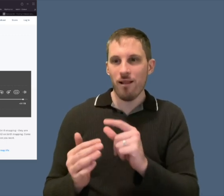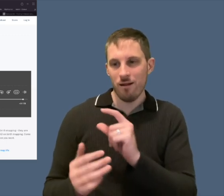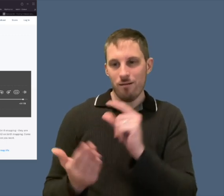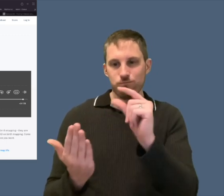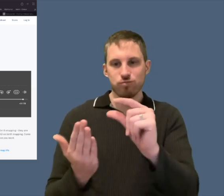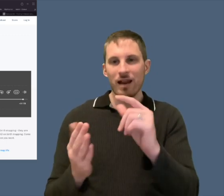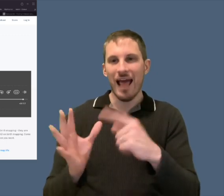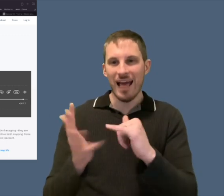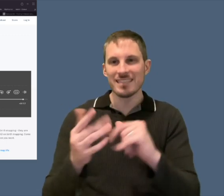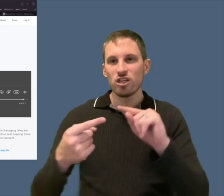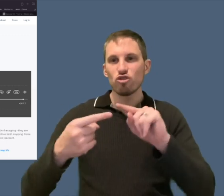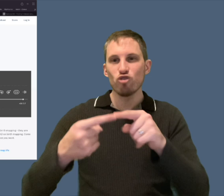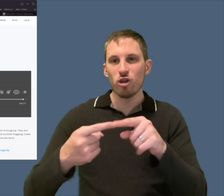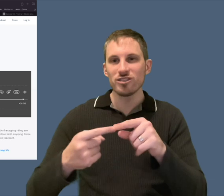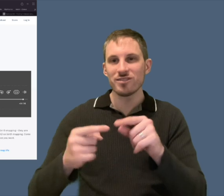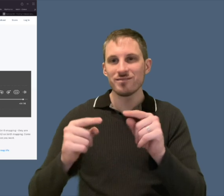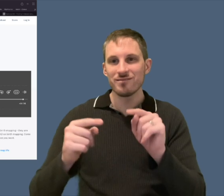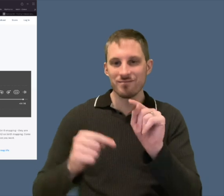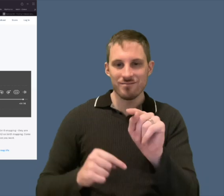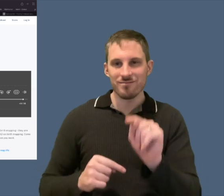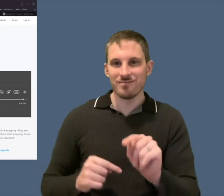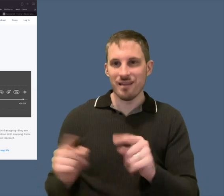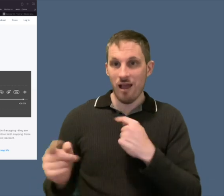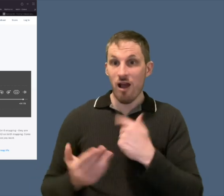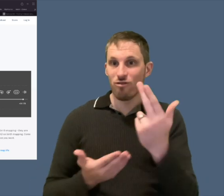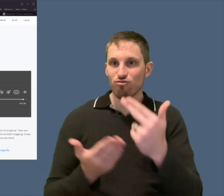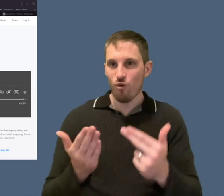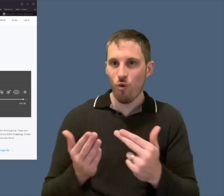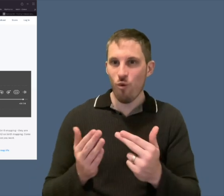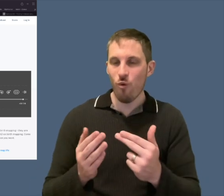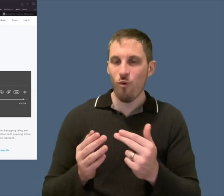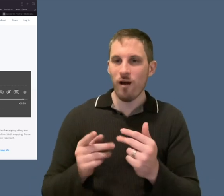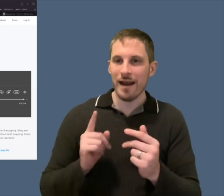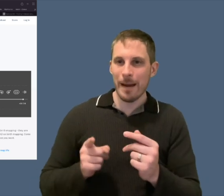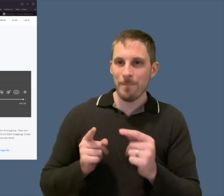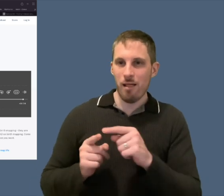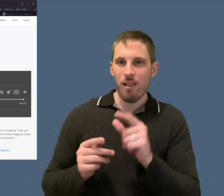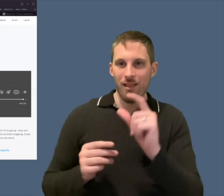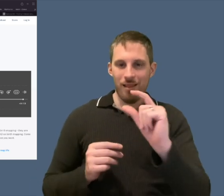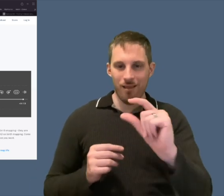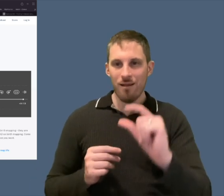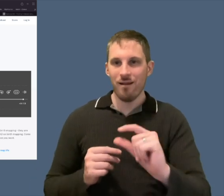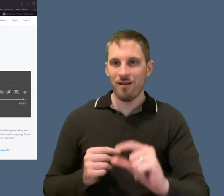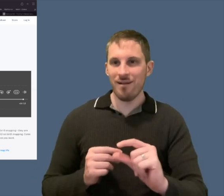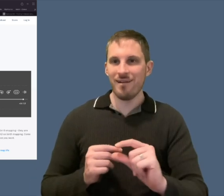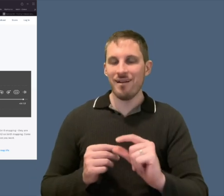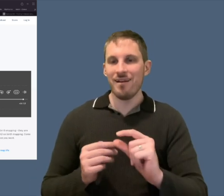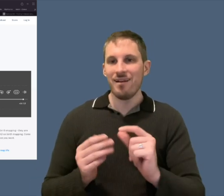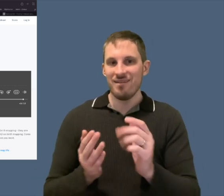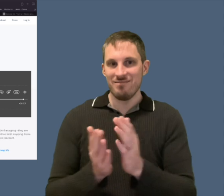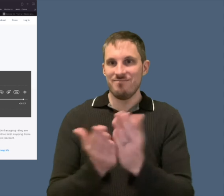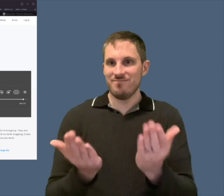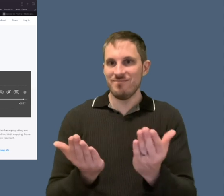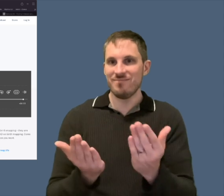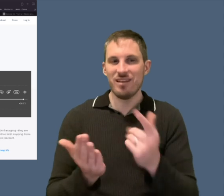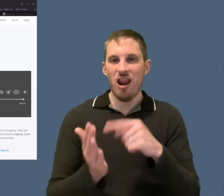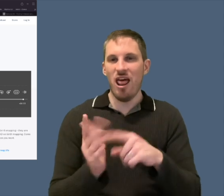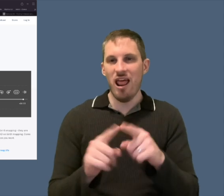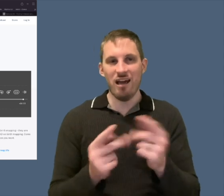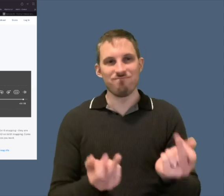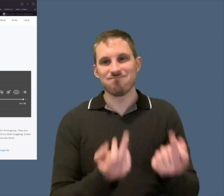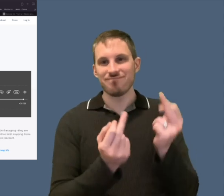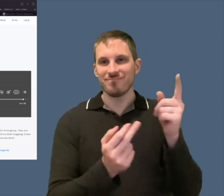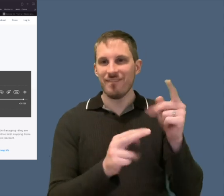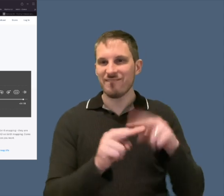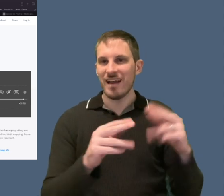why you should buy the book. It's a drawn nipple. Yeah. And it's even black and white. Like there's no color to it, nothing. And your Facebook account